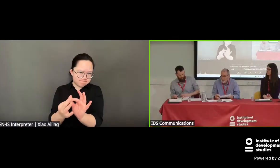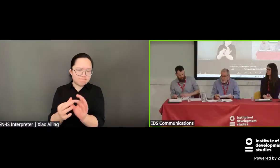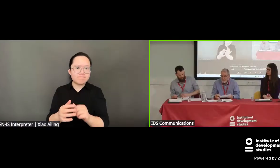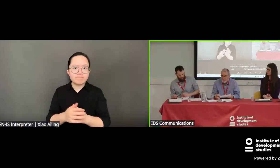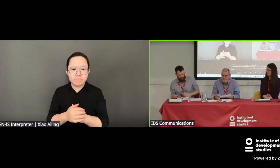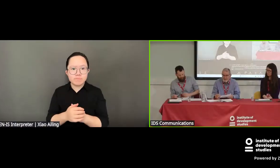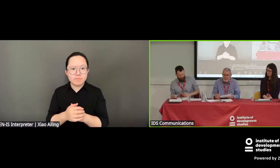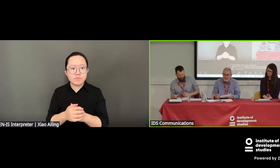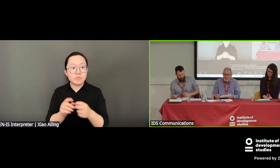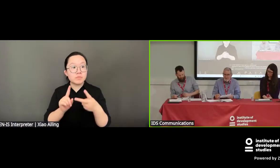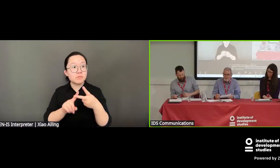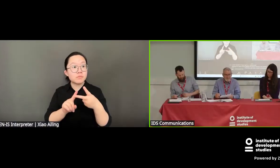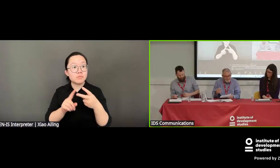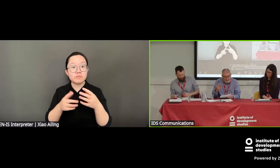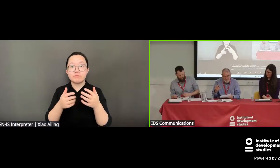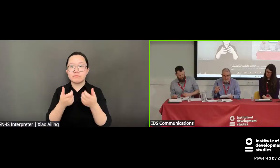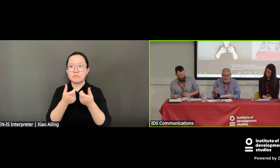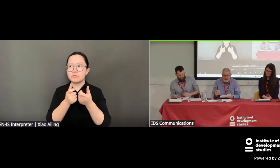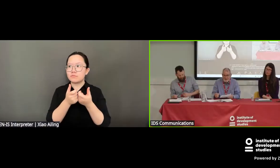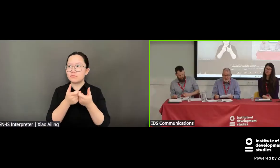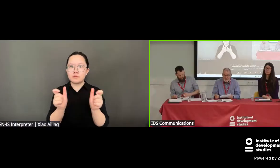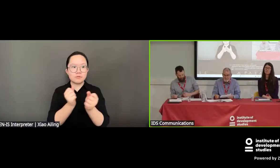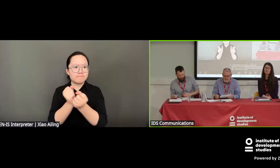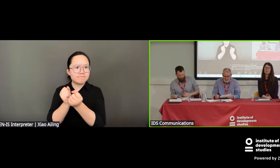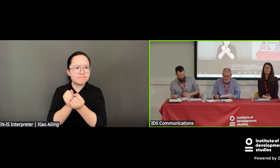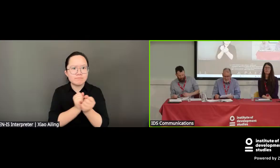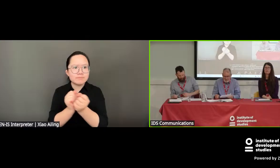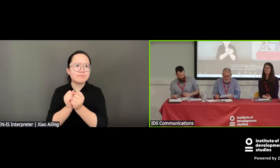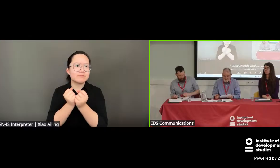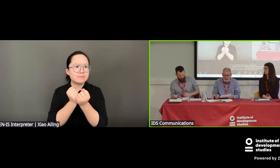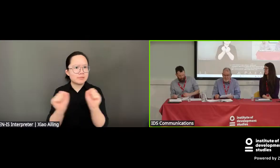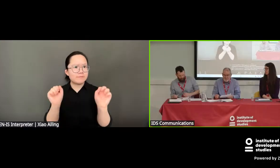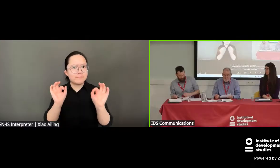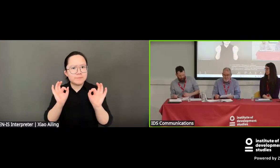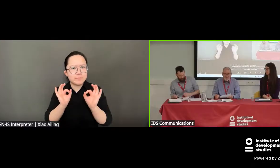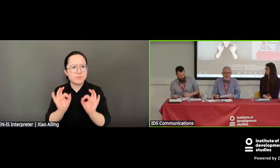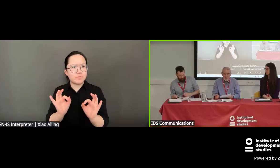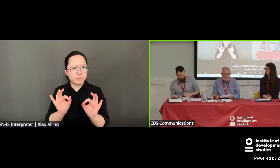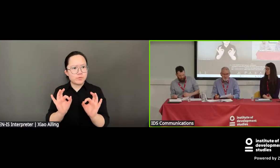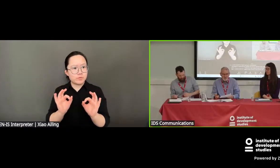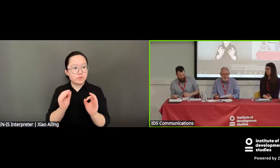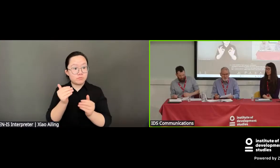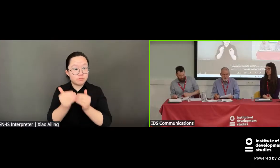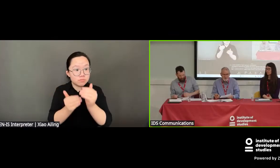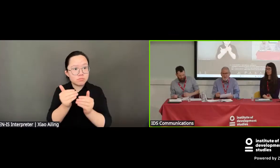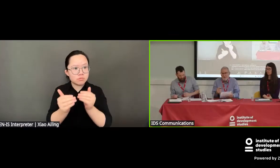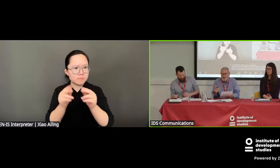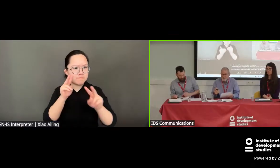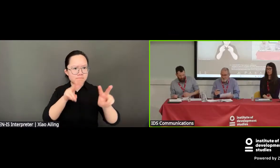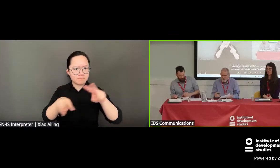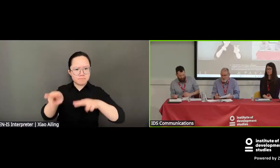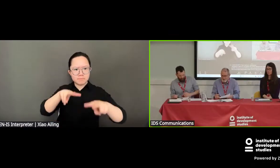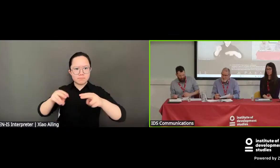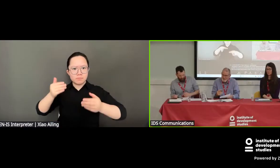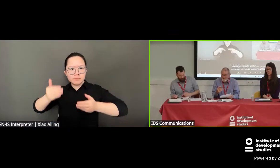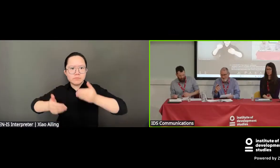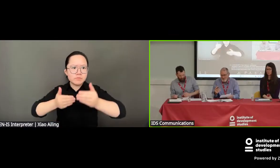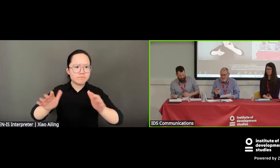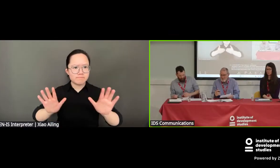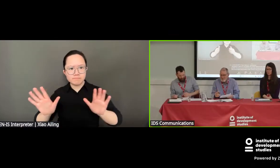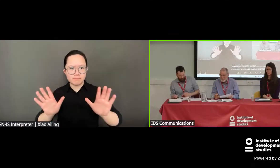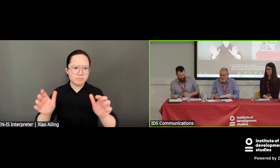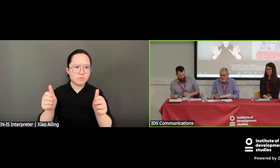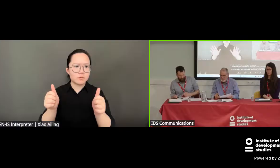the ground in places like Nigeria? Oftentimes a charity is considered, you don't question what a charity is doing,